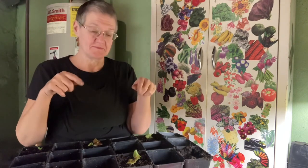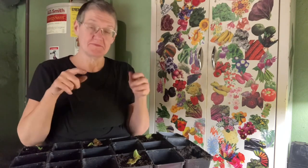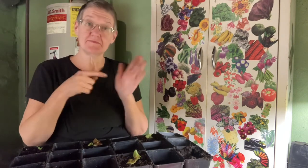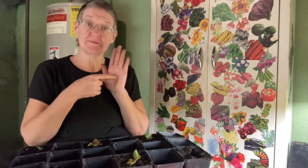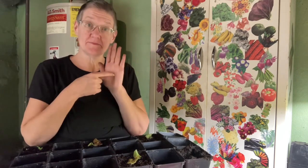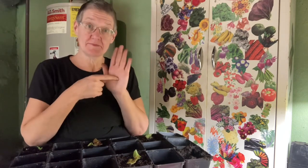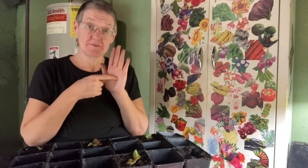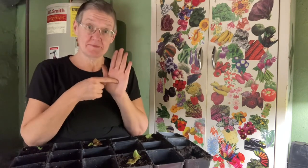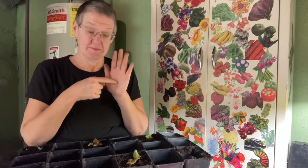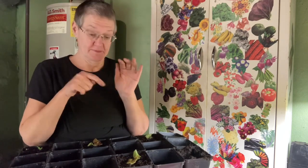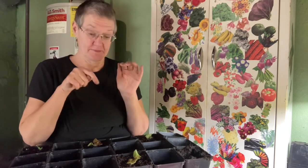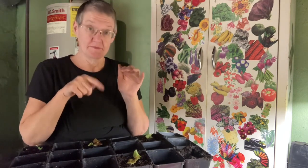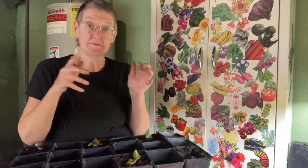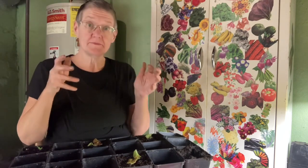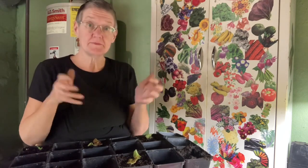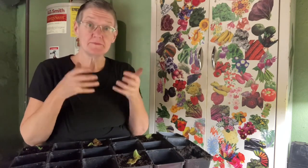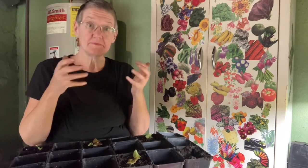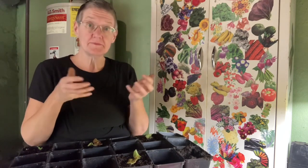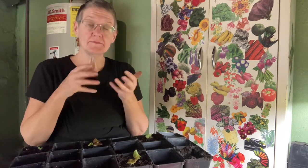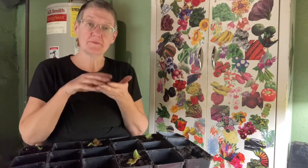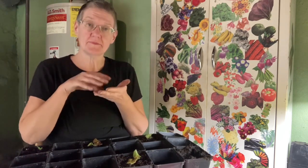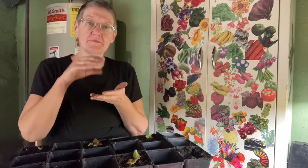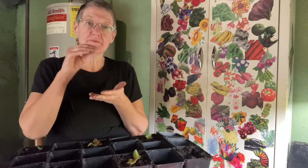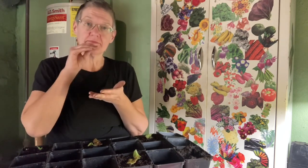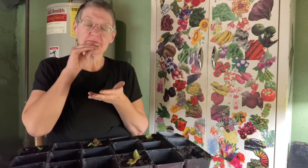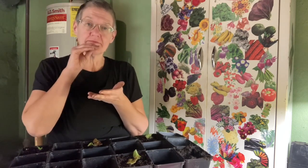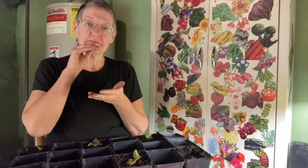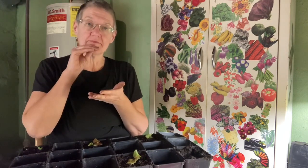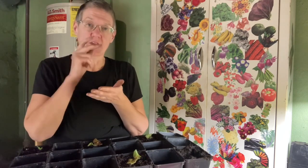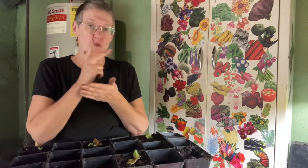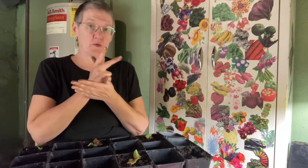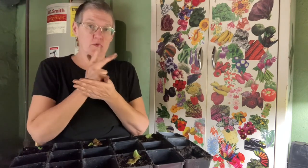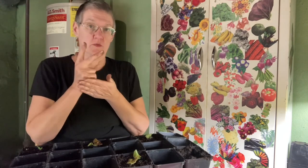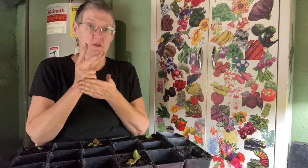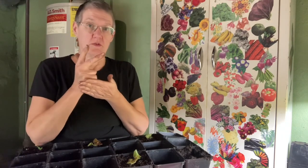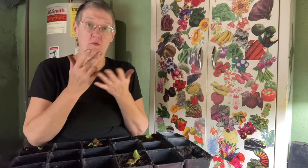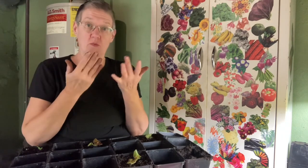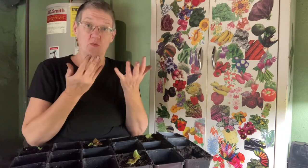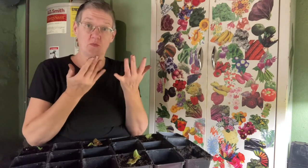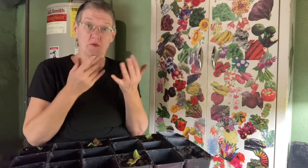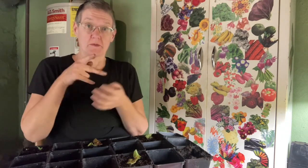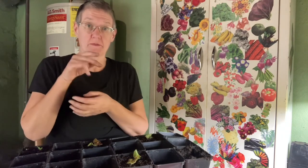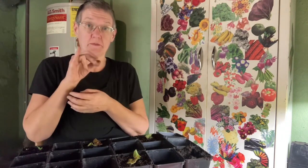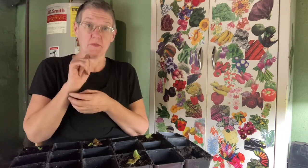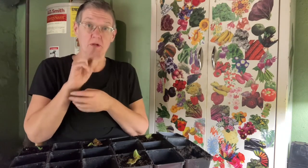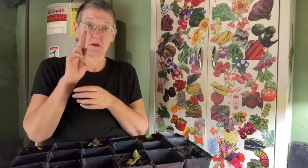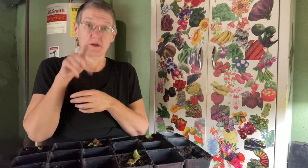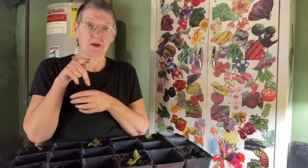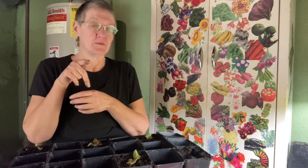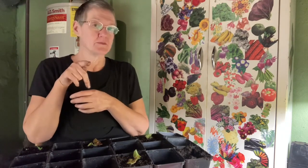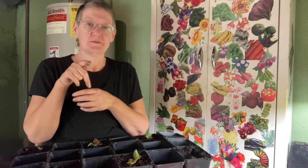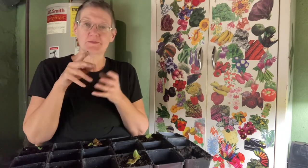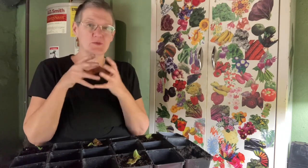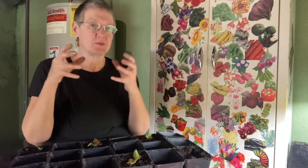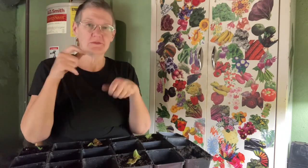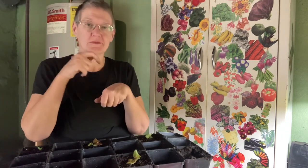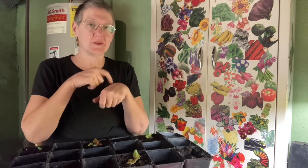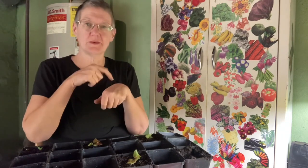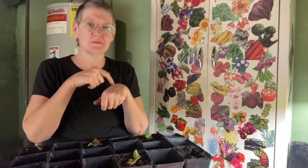overwhelmed, consumes my time. For example, the salad. I learned waiting 3 weeks to pot it up.